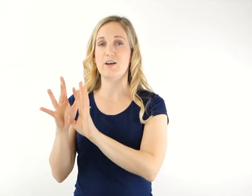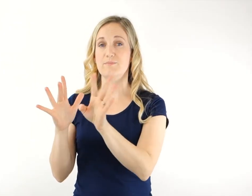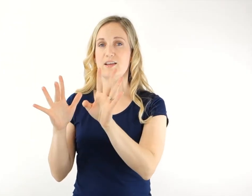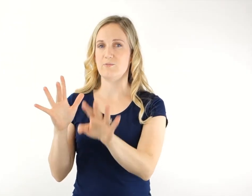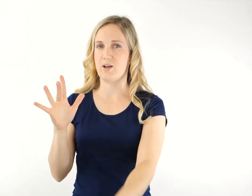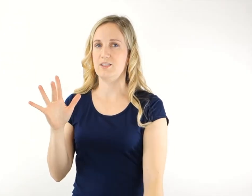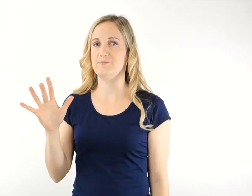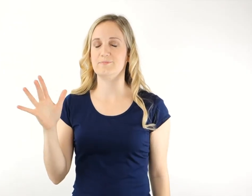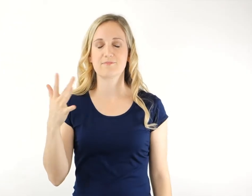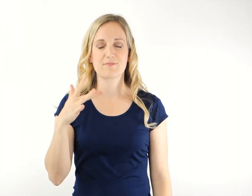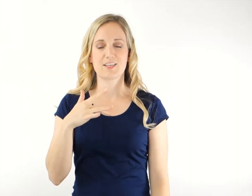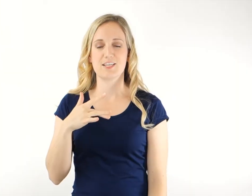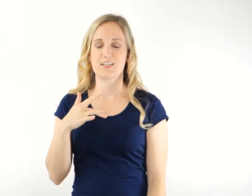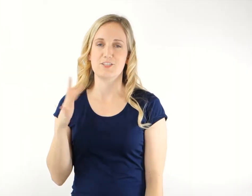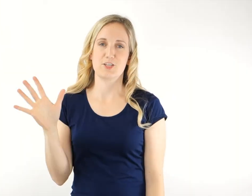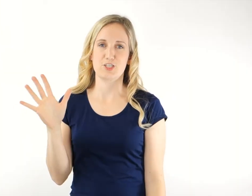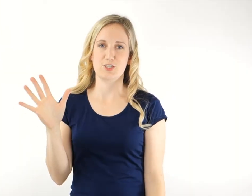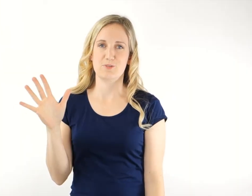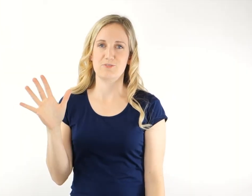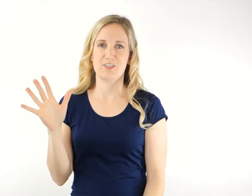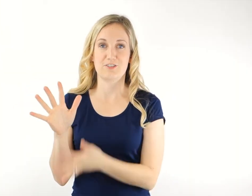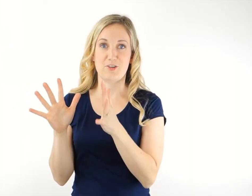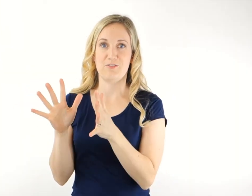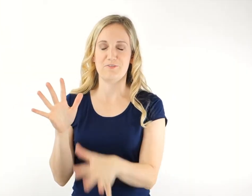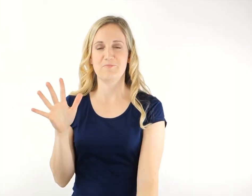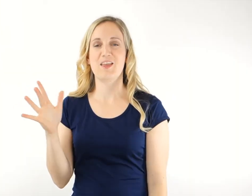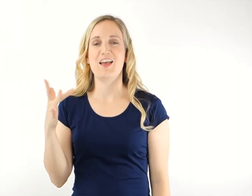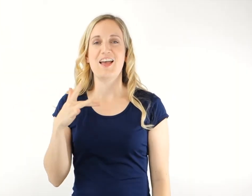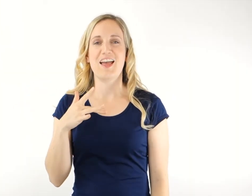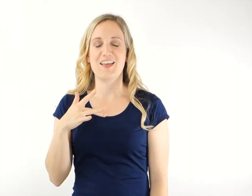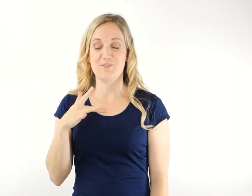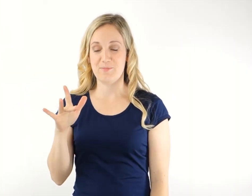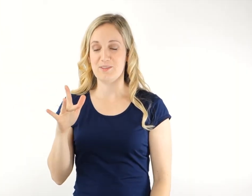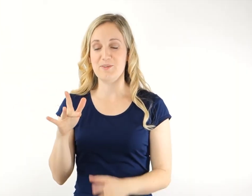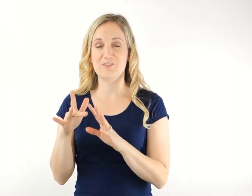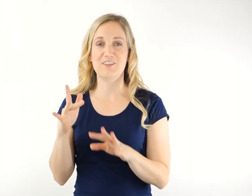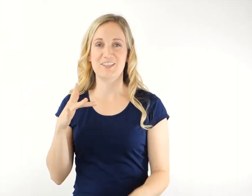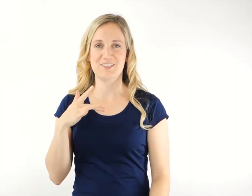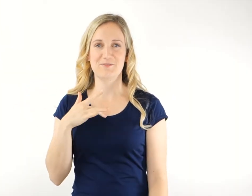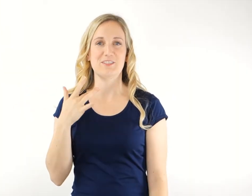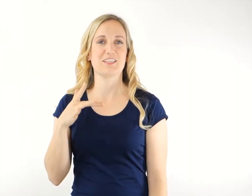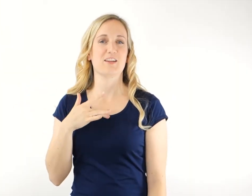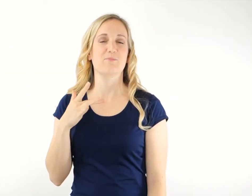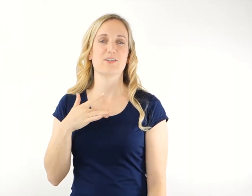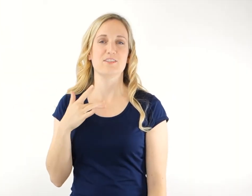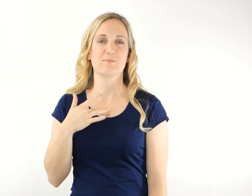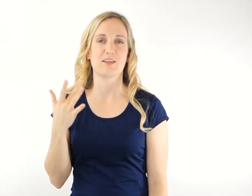up as well. It's not just your middle finger, it's all of them. But the middle finger, what kind of brushes up